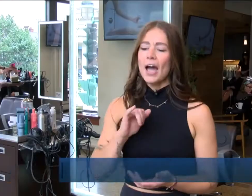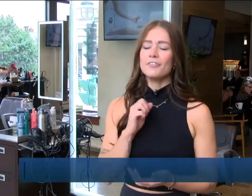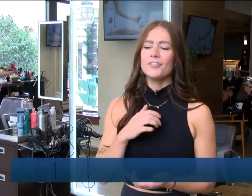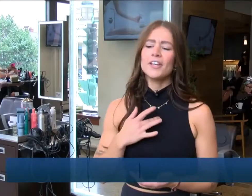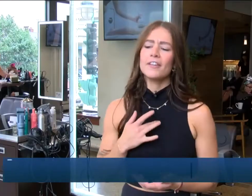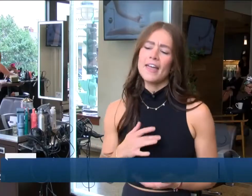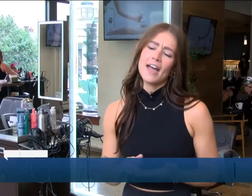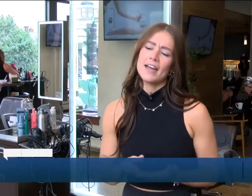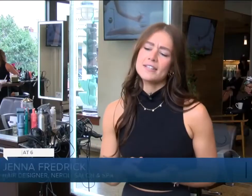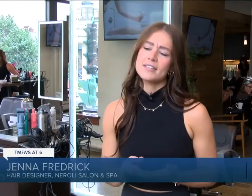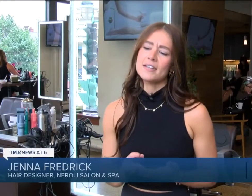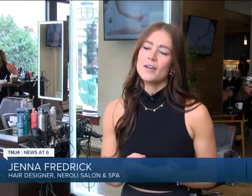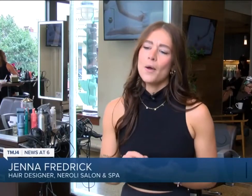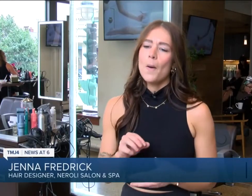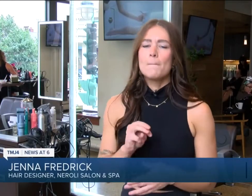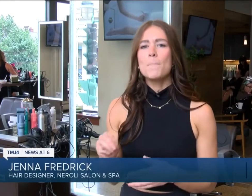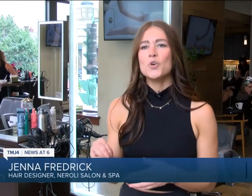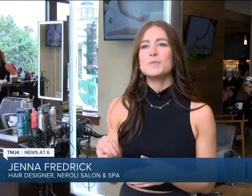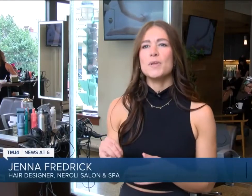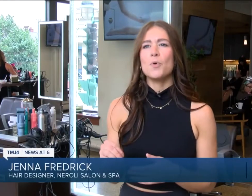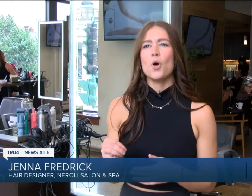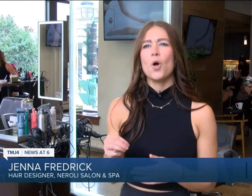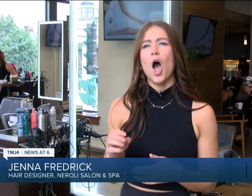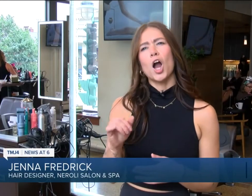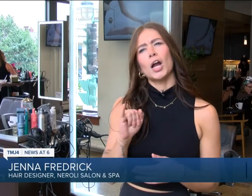I feel that most people are